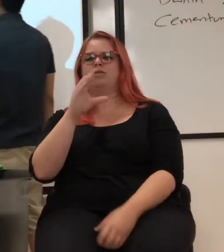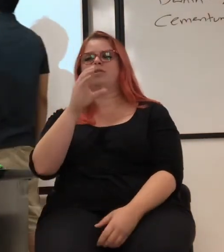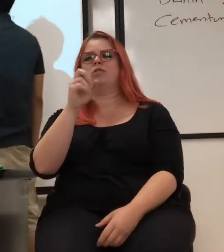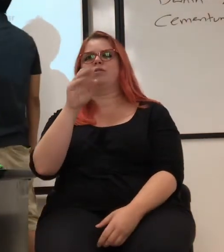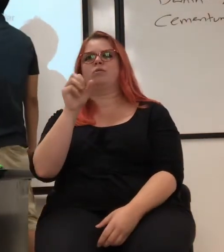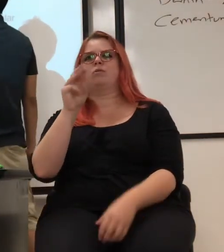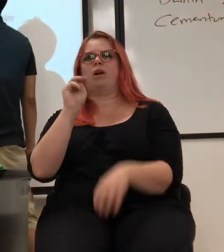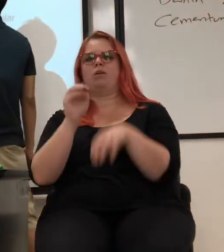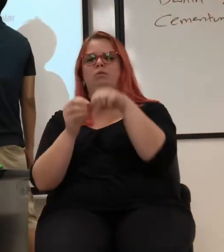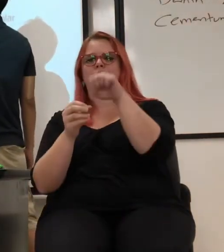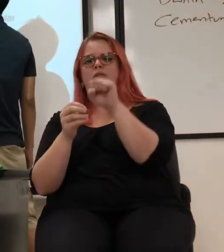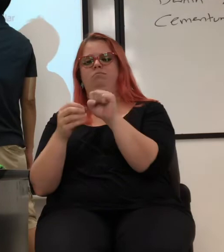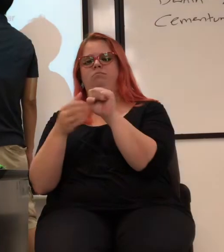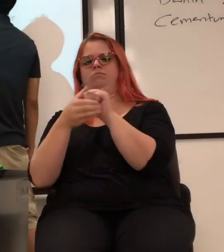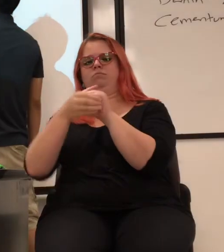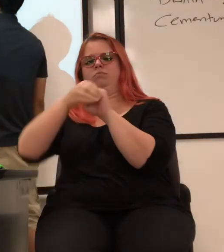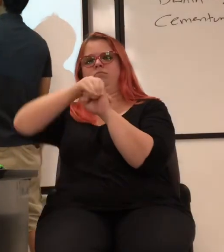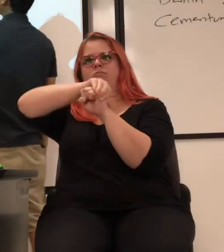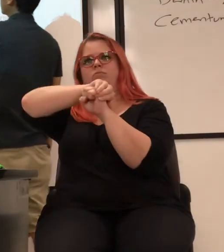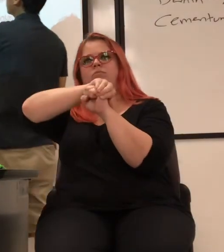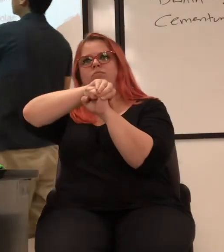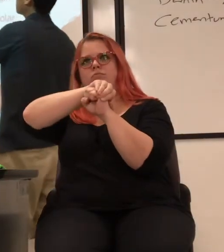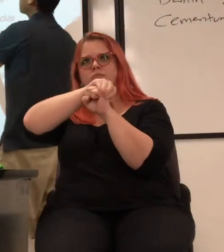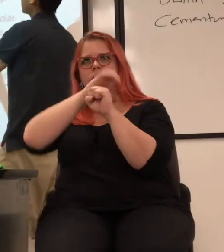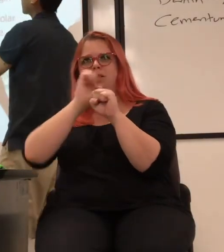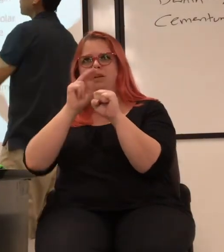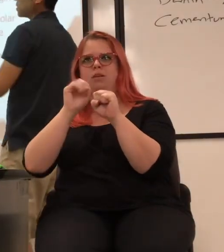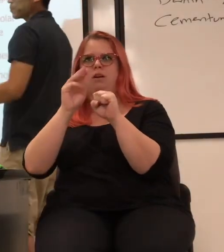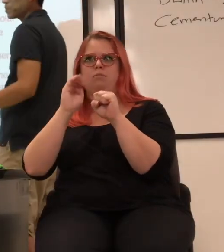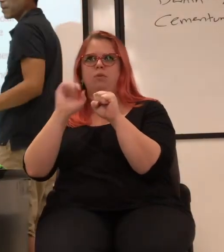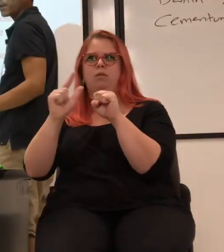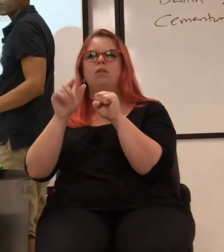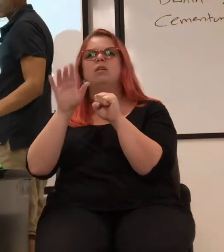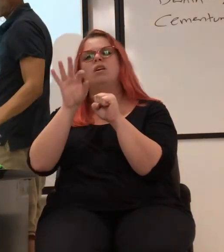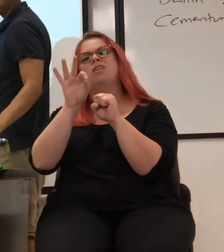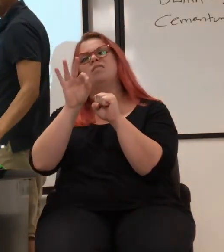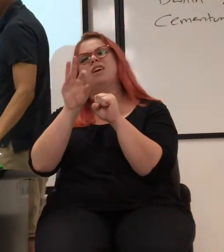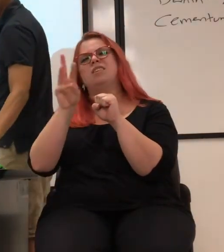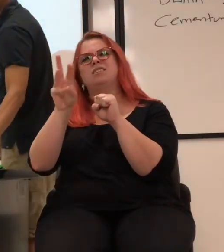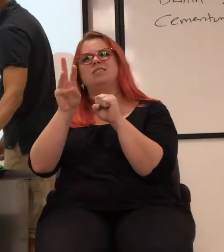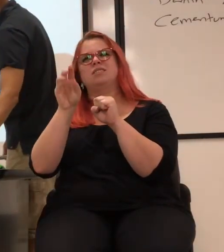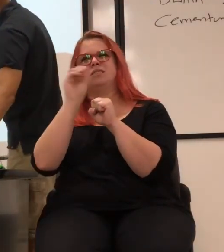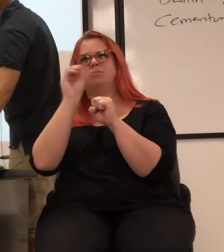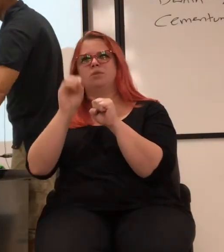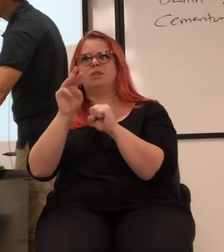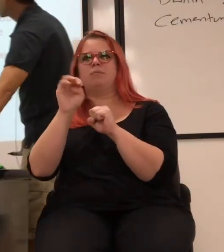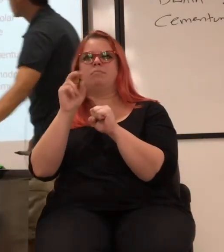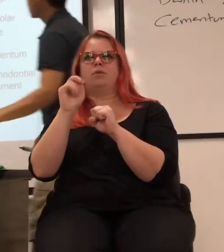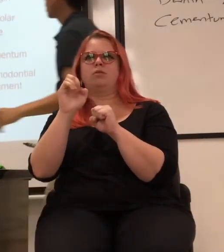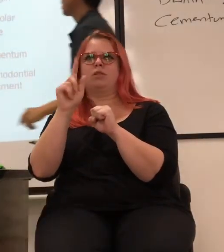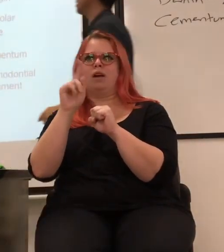enamel lines the crown over the dentin. It's about 96% mineralized.